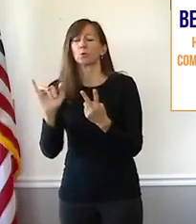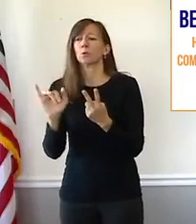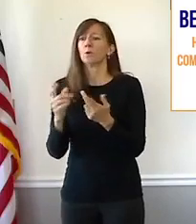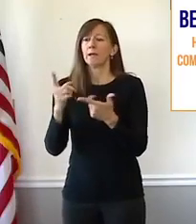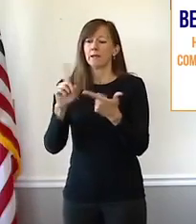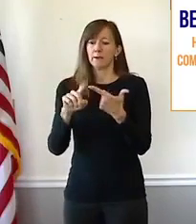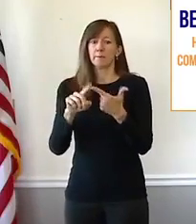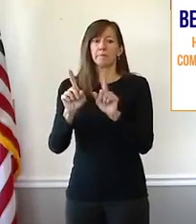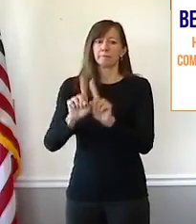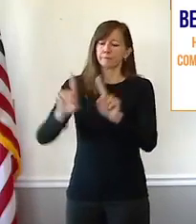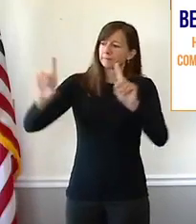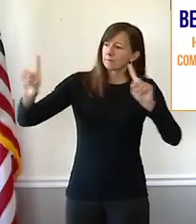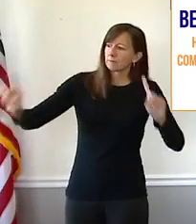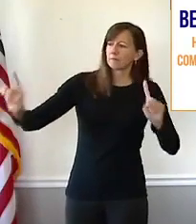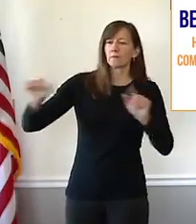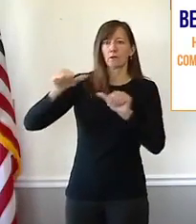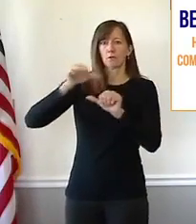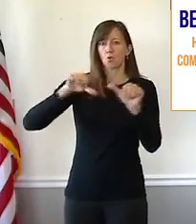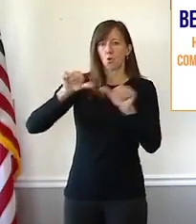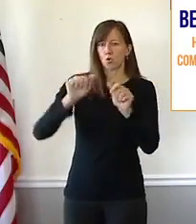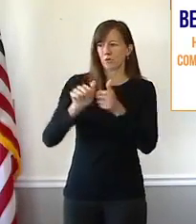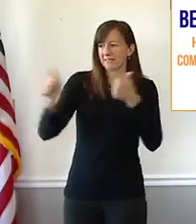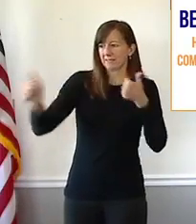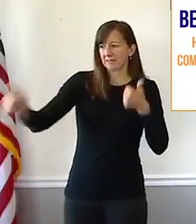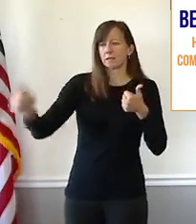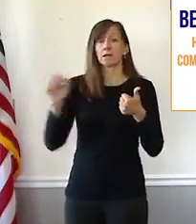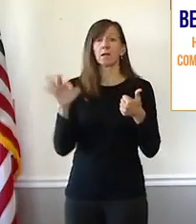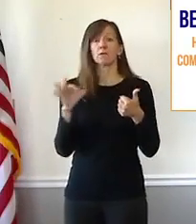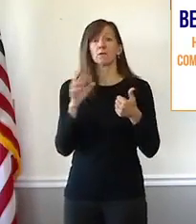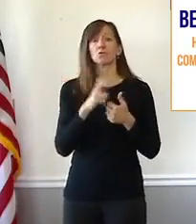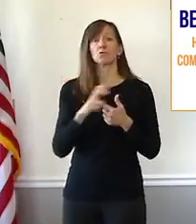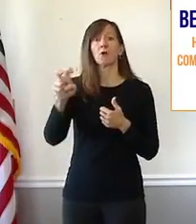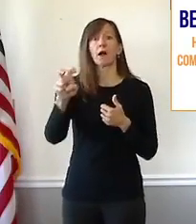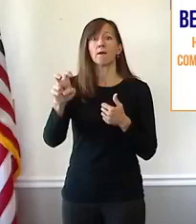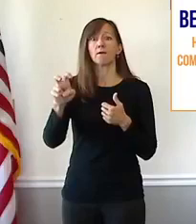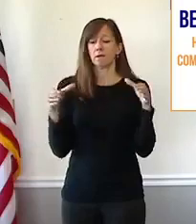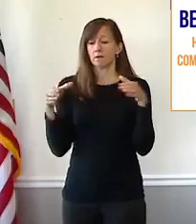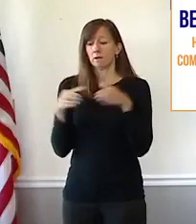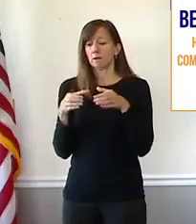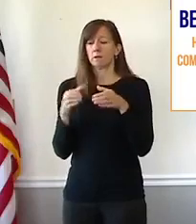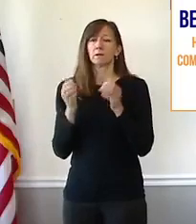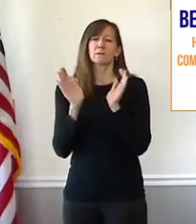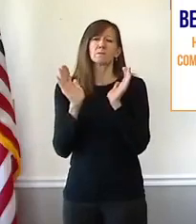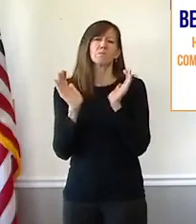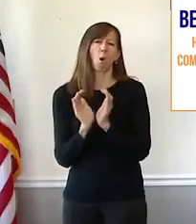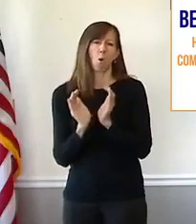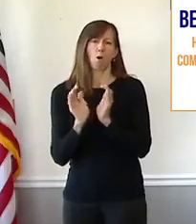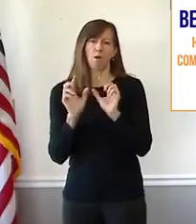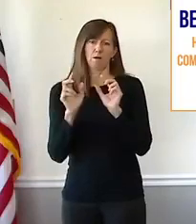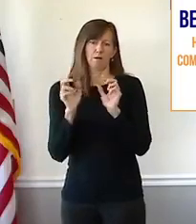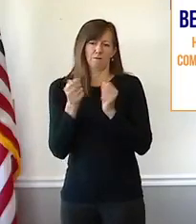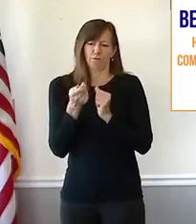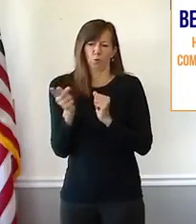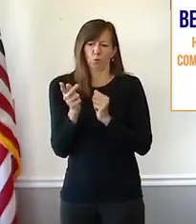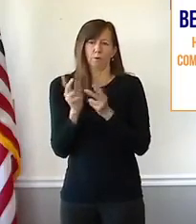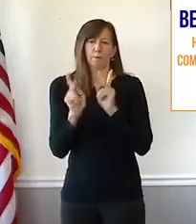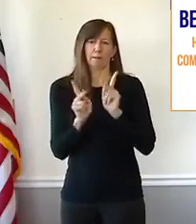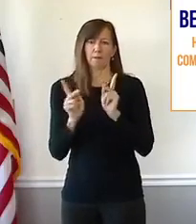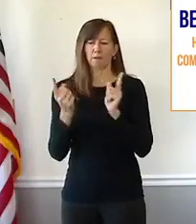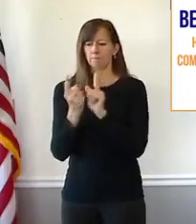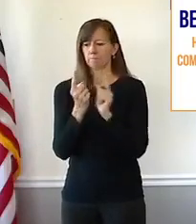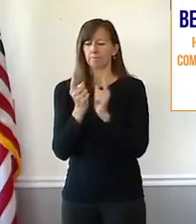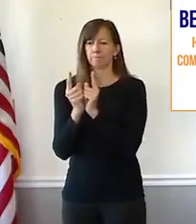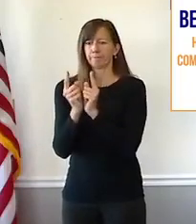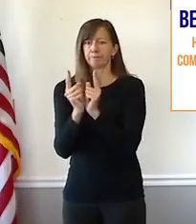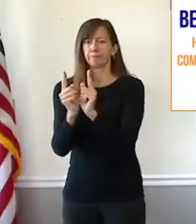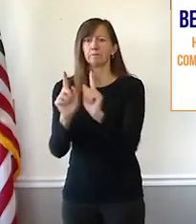If you're traveling, please do that in small groups. So if you're out in a park, a rail trail, or at an event, we just ask people to keep those